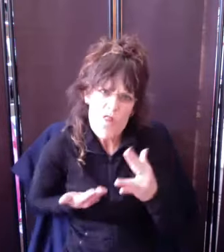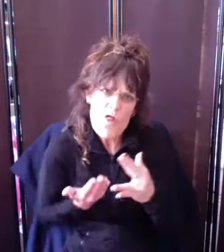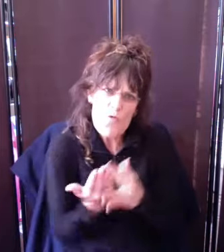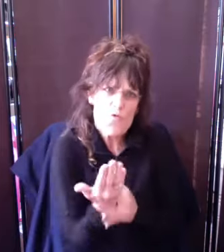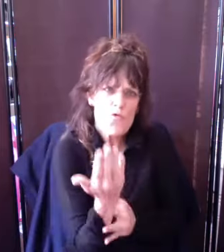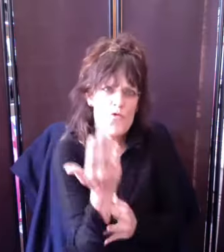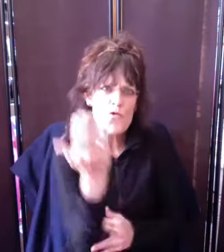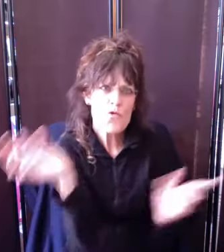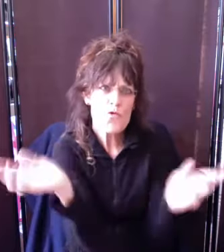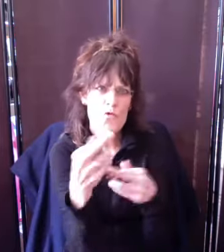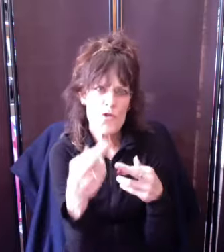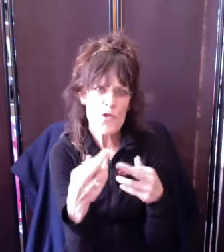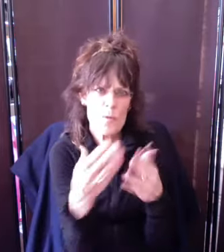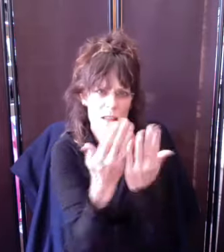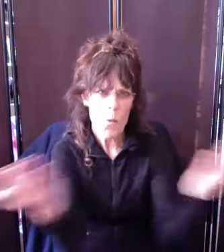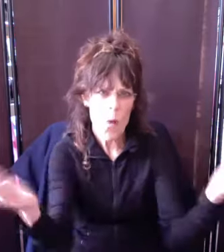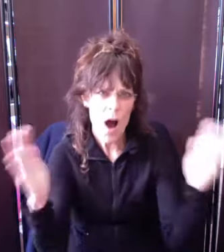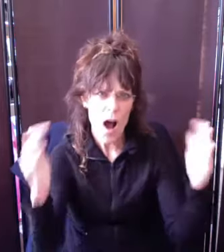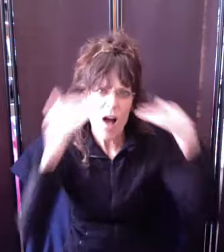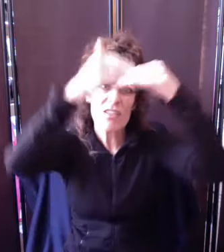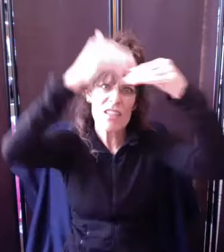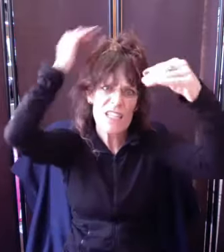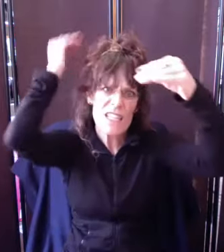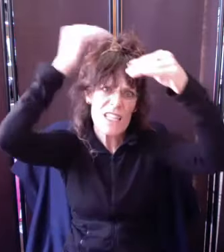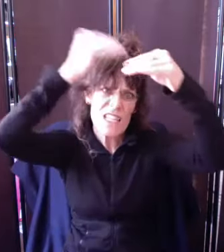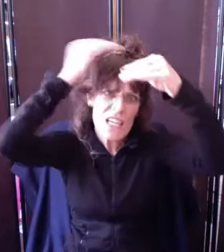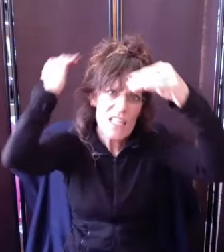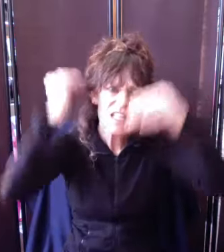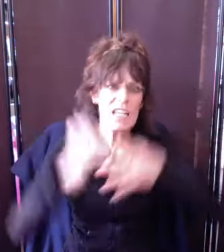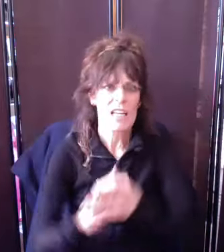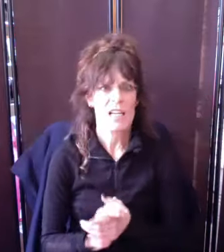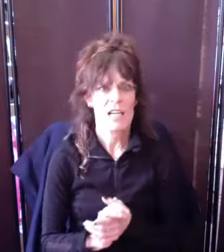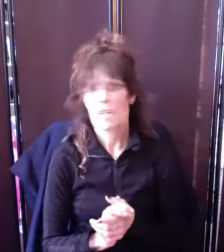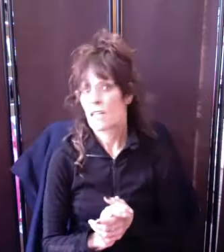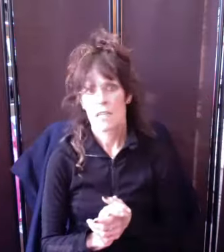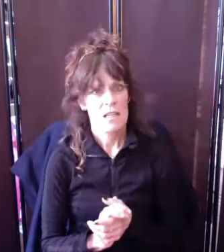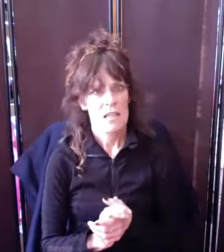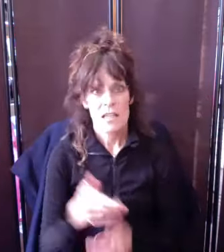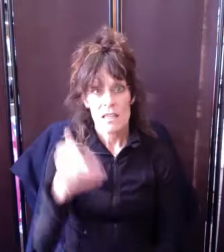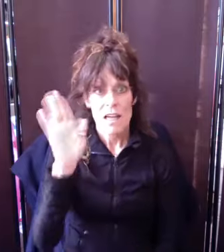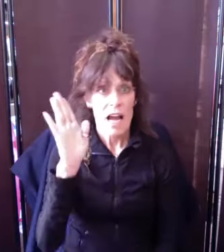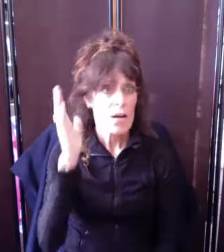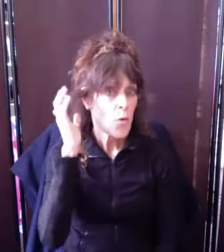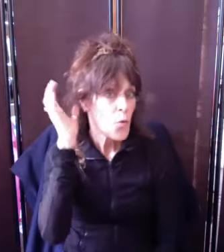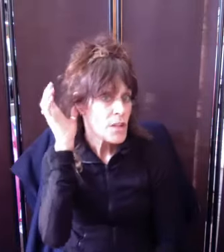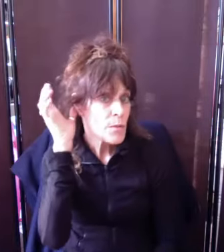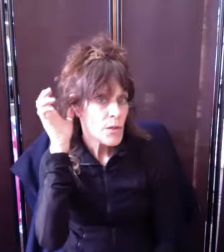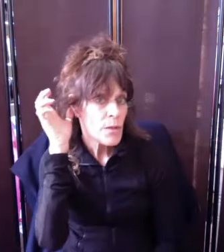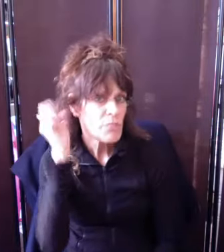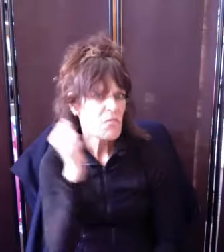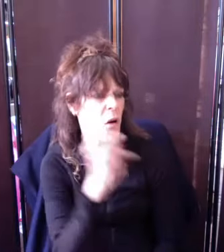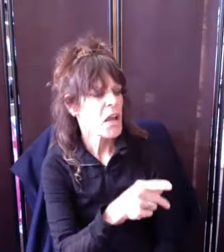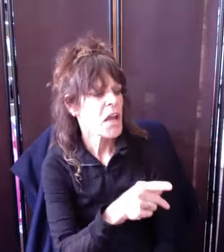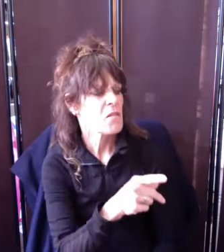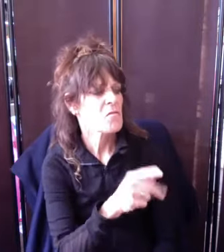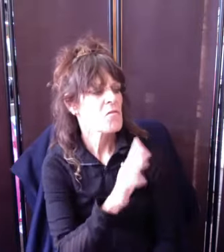and over the ceiling, right? And I got to tell you, it was like God whispering in my ear, okay, kiddo, that was your idea of smoke painting.